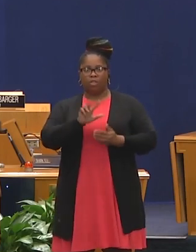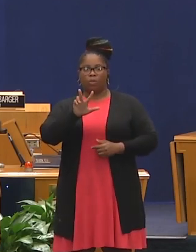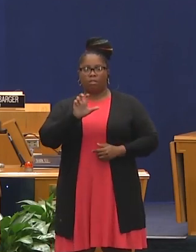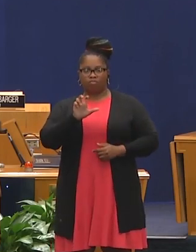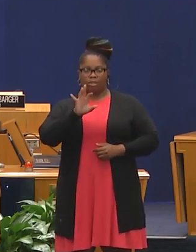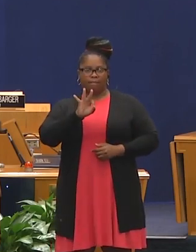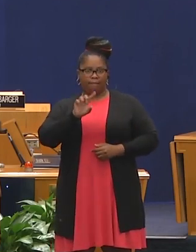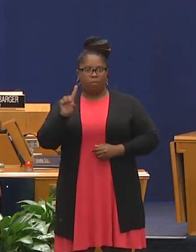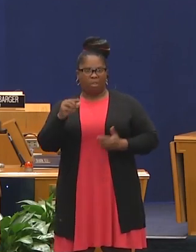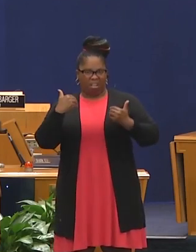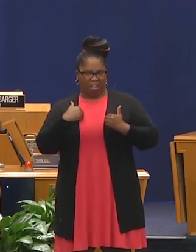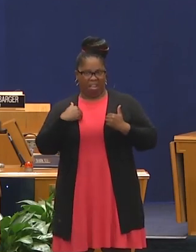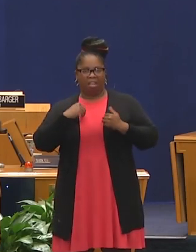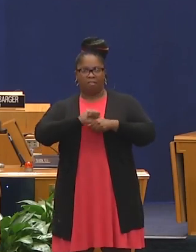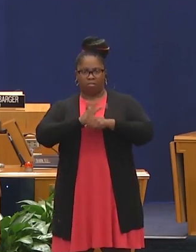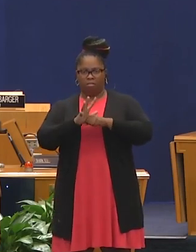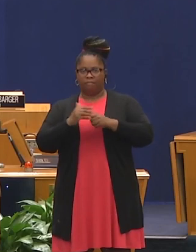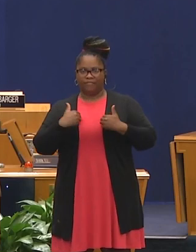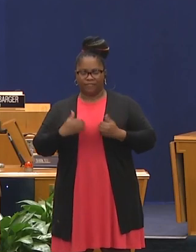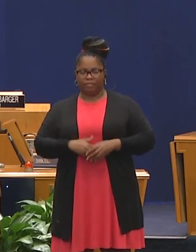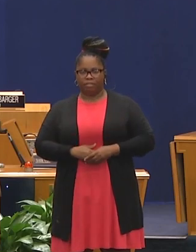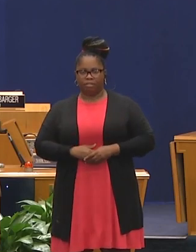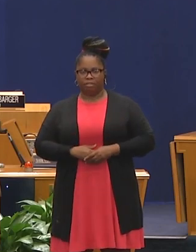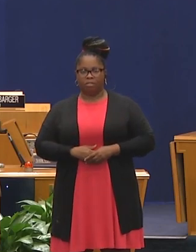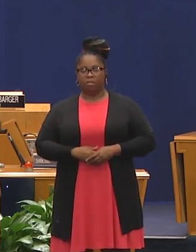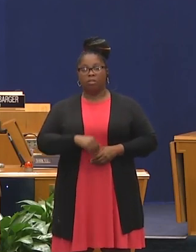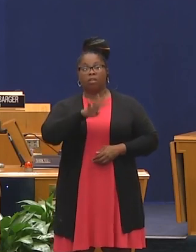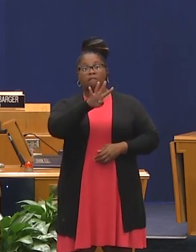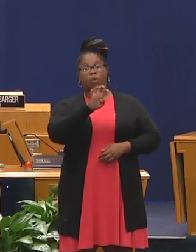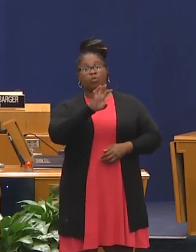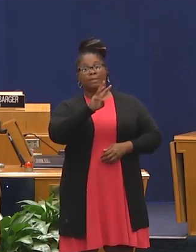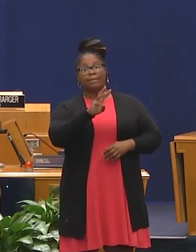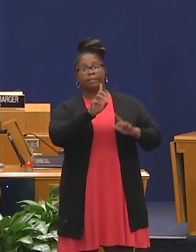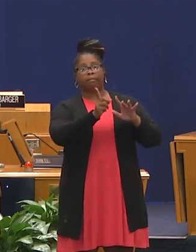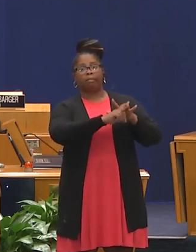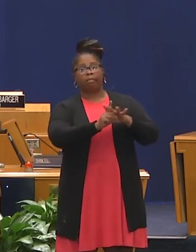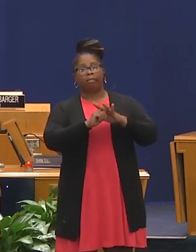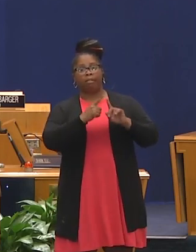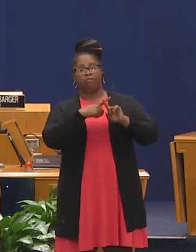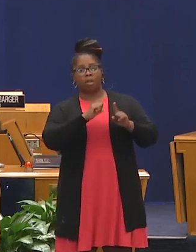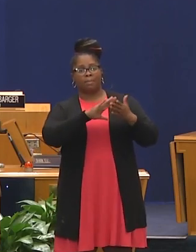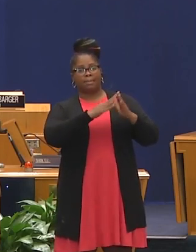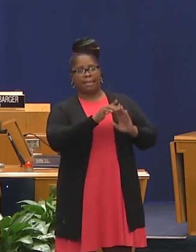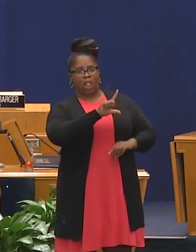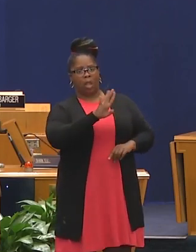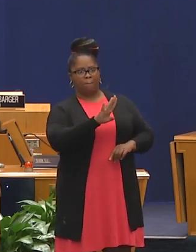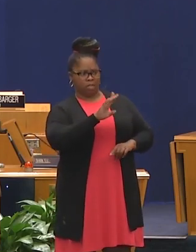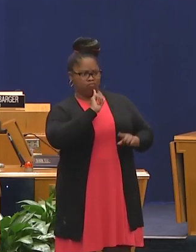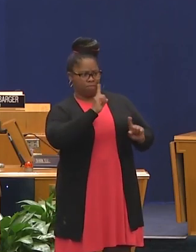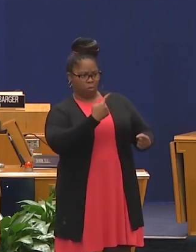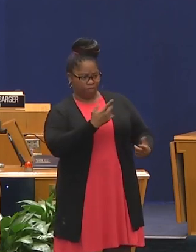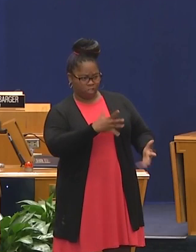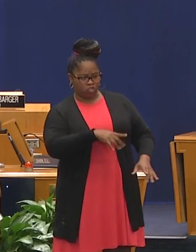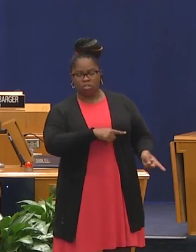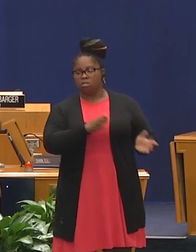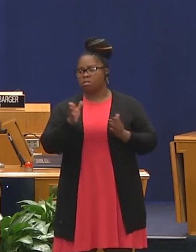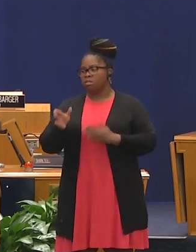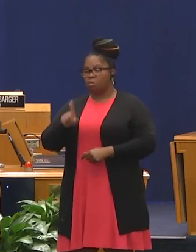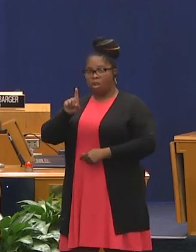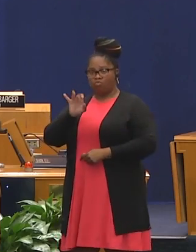11,391. These cases include 406 cases reported by our partners in the city of Long Beach and